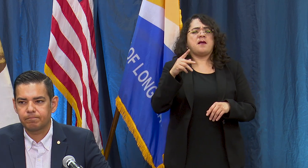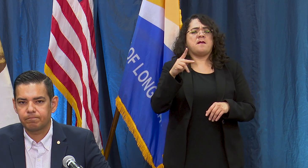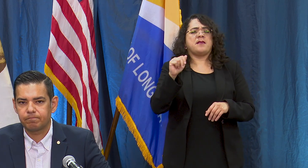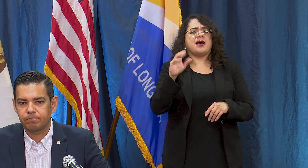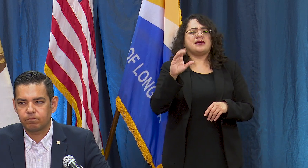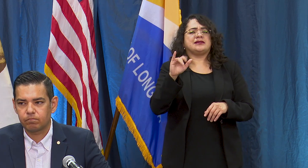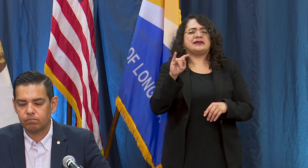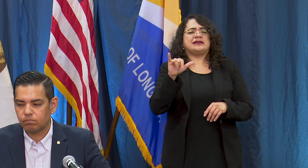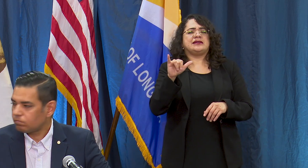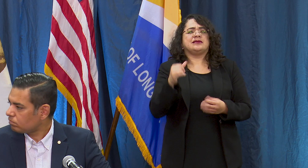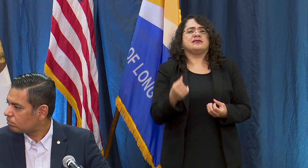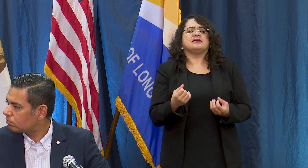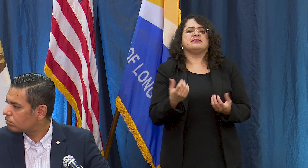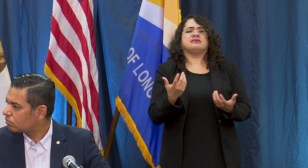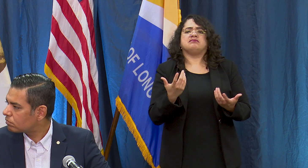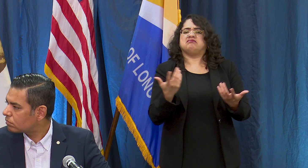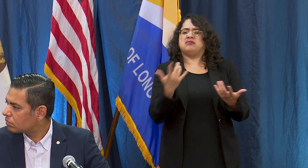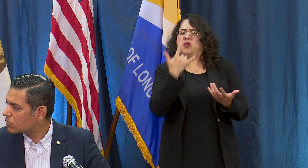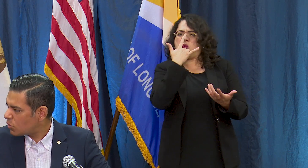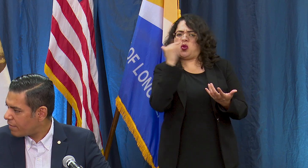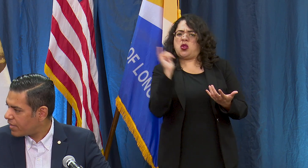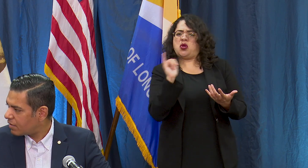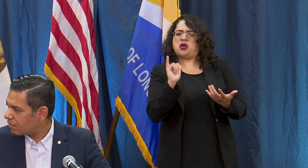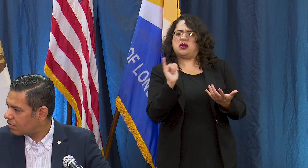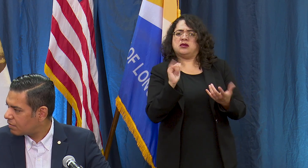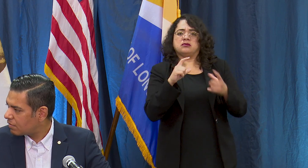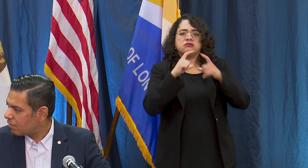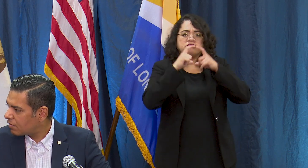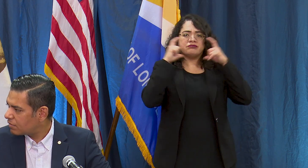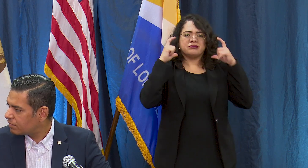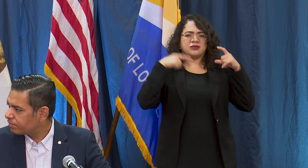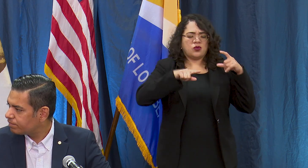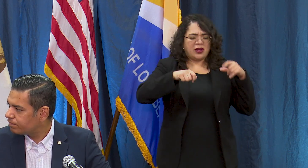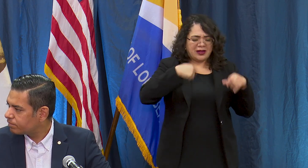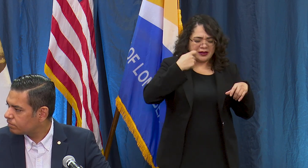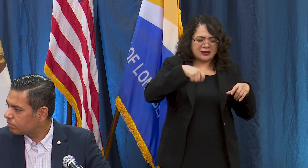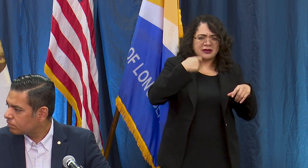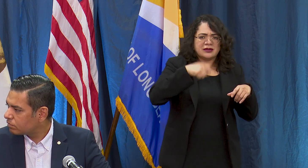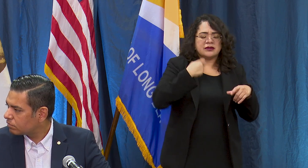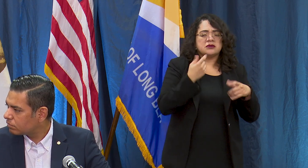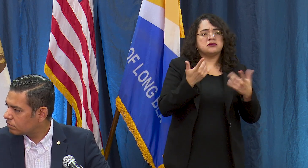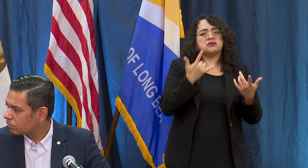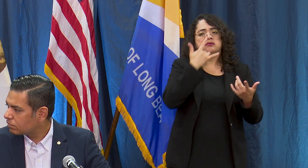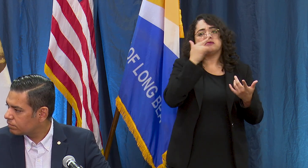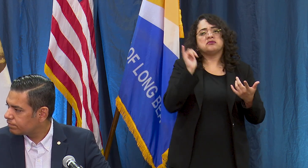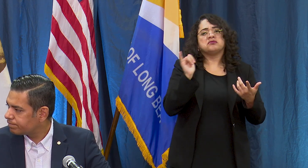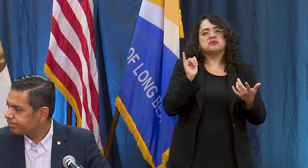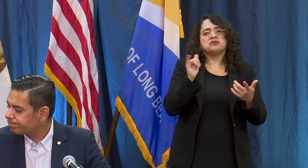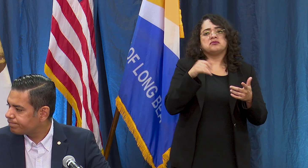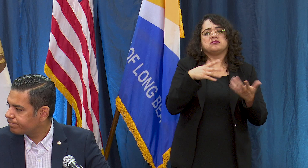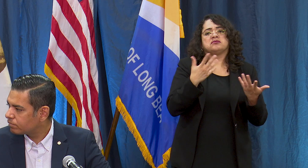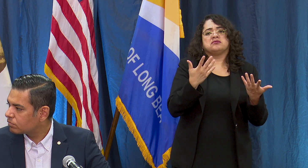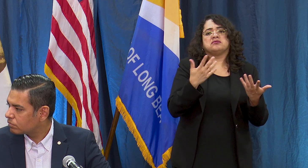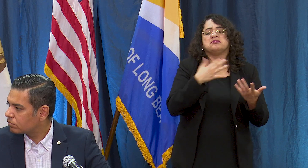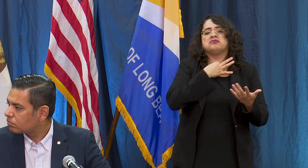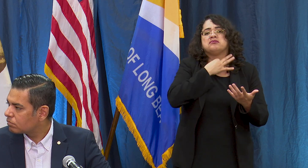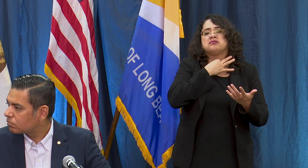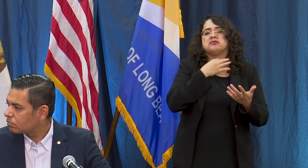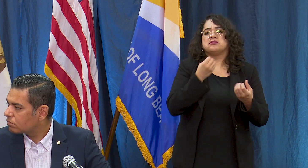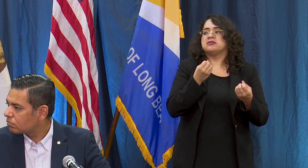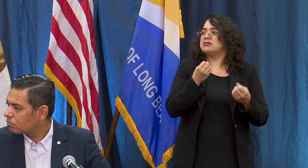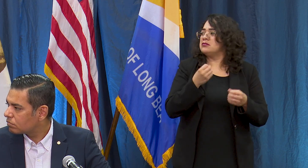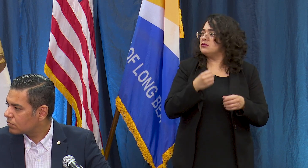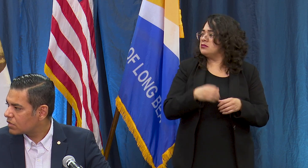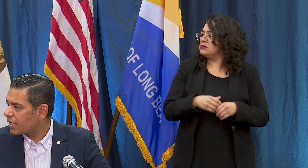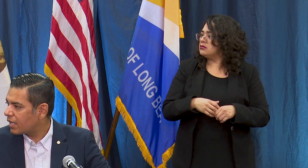from some people who are a little confused about, what it means to wear a mask while you're eating inside somewhere. So can you just explain a little bit more of what that will look like? I don't